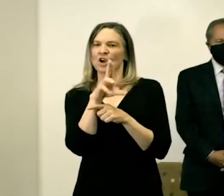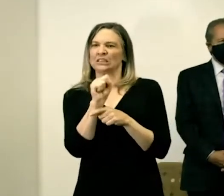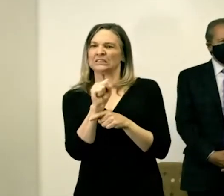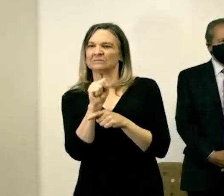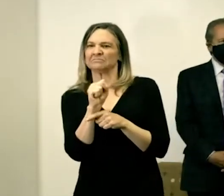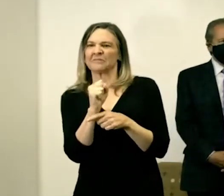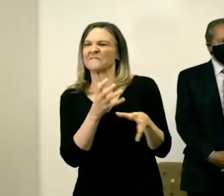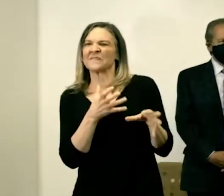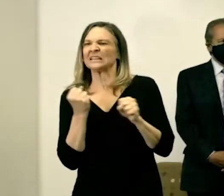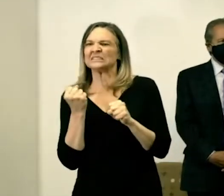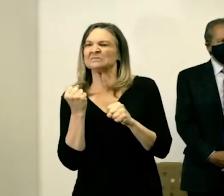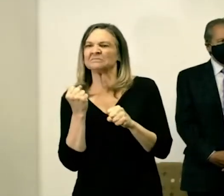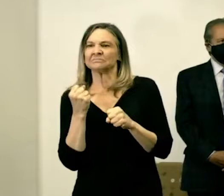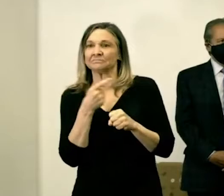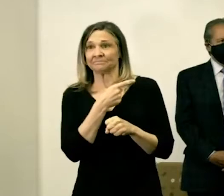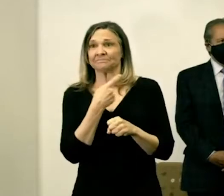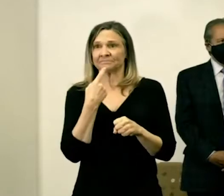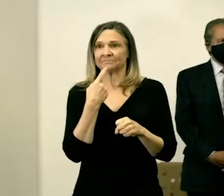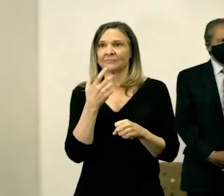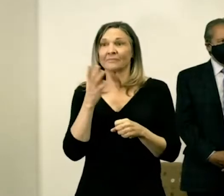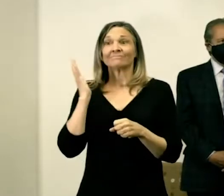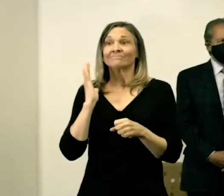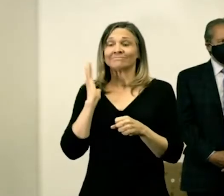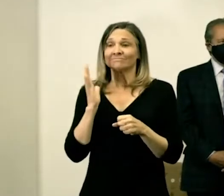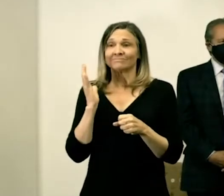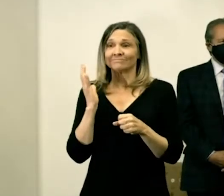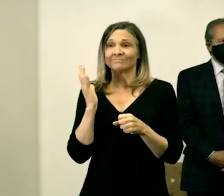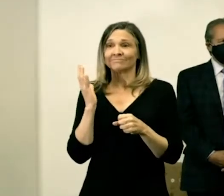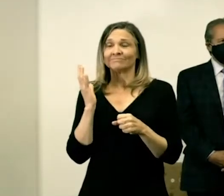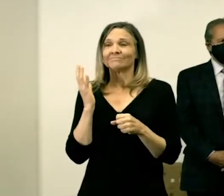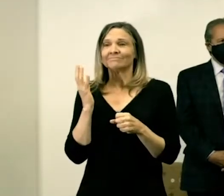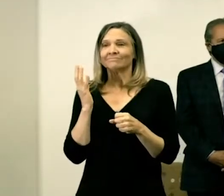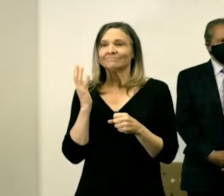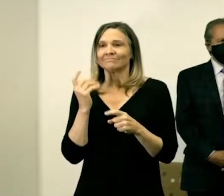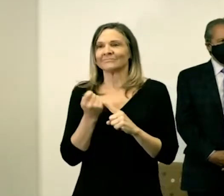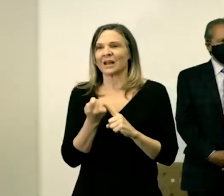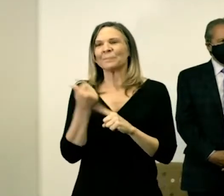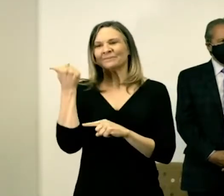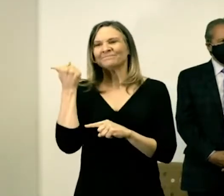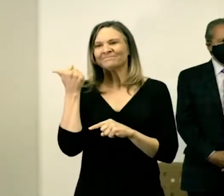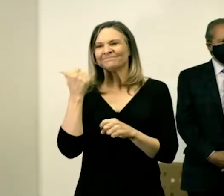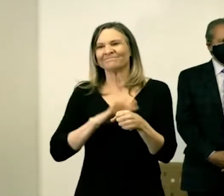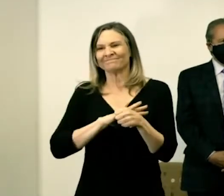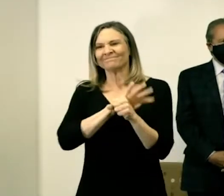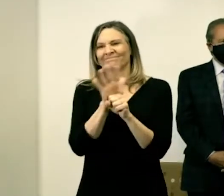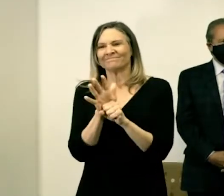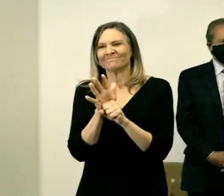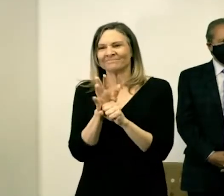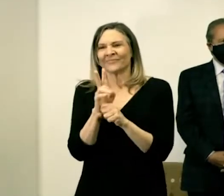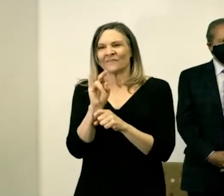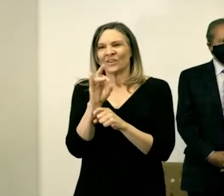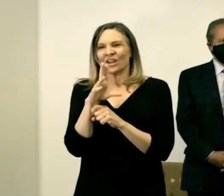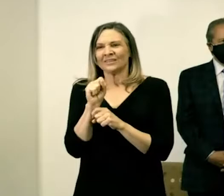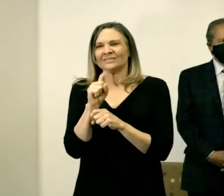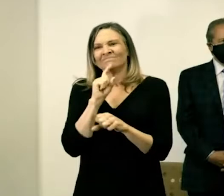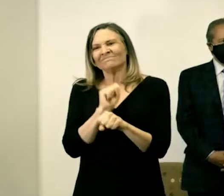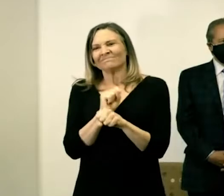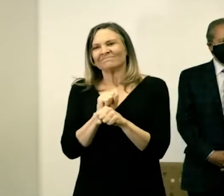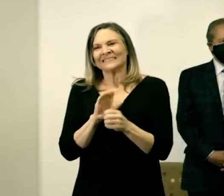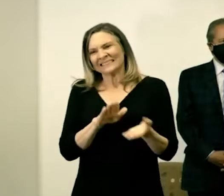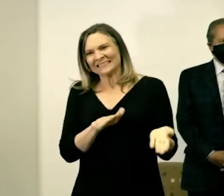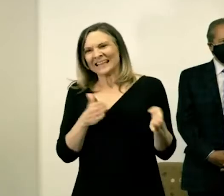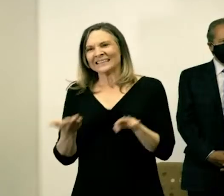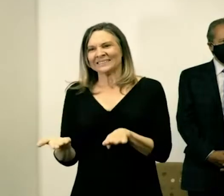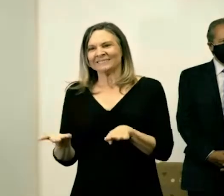get back to where we once were is to eliminate this virus. This virus continues to be deadly. Today, we had